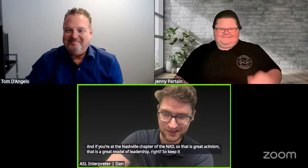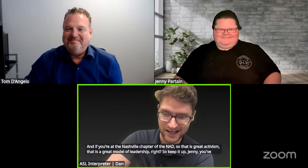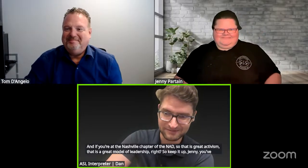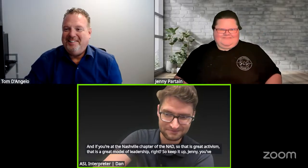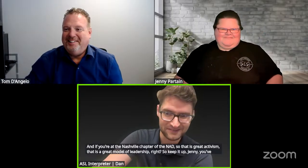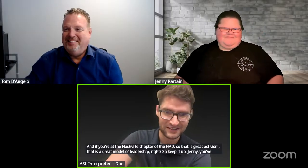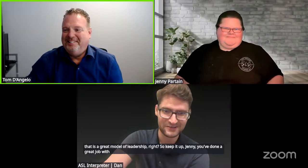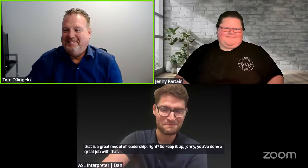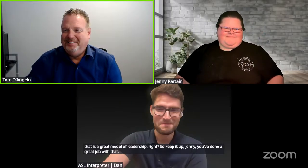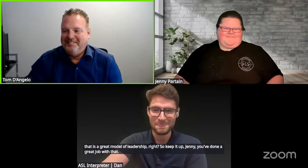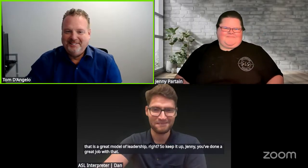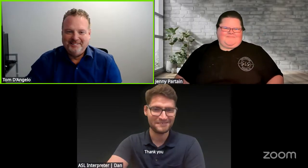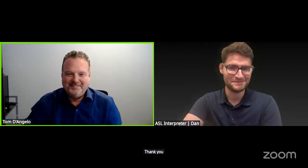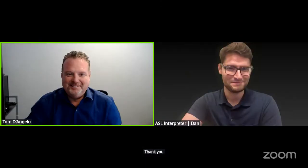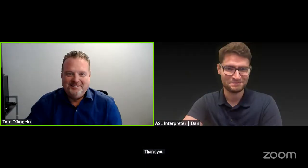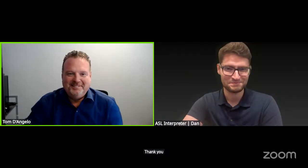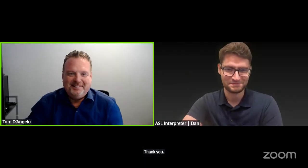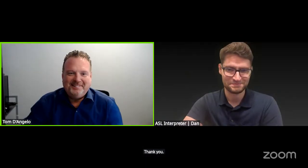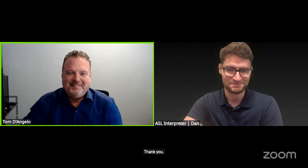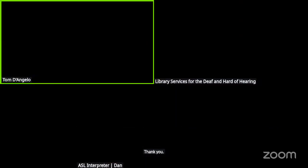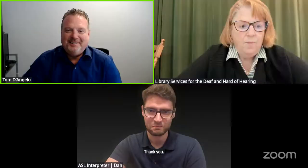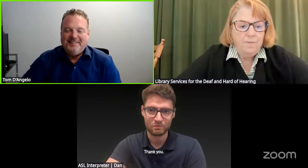great job with that. Thank you.